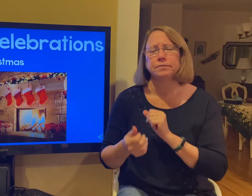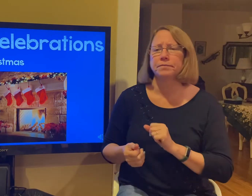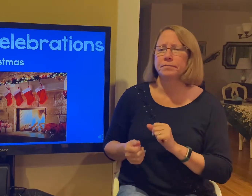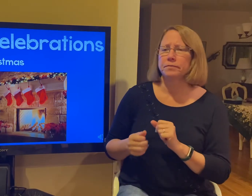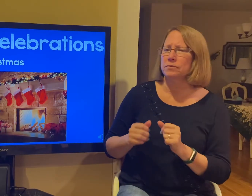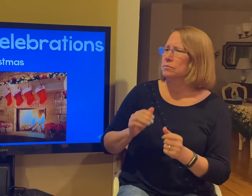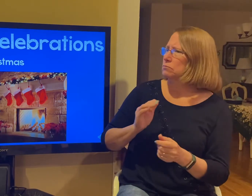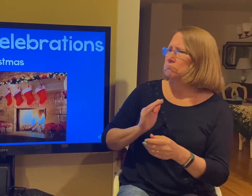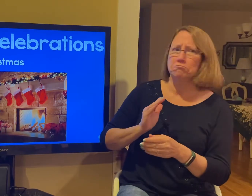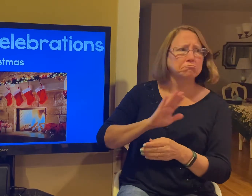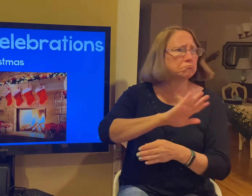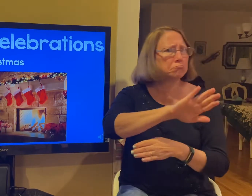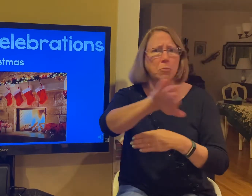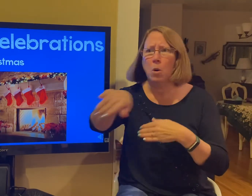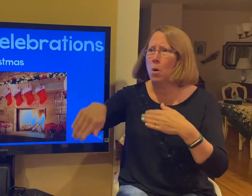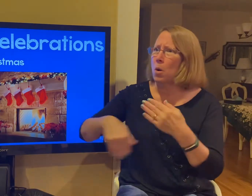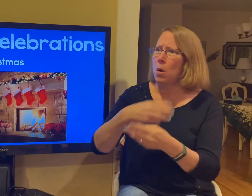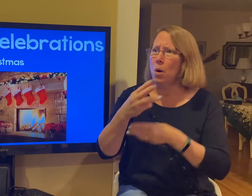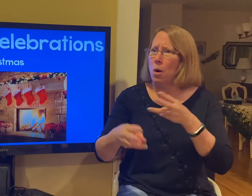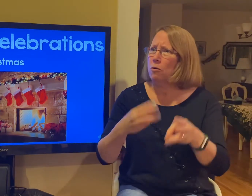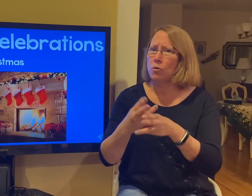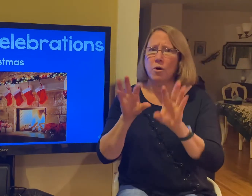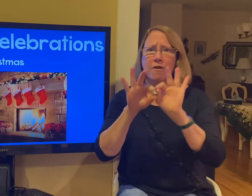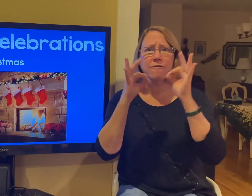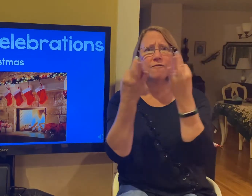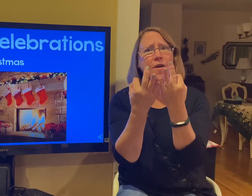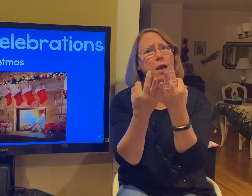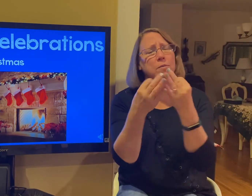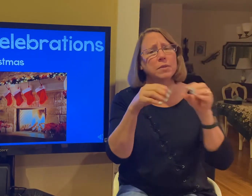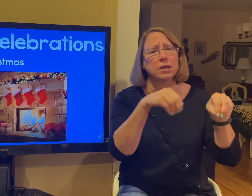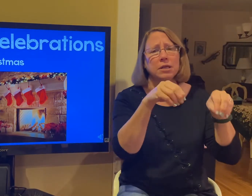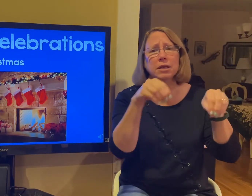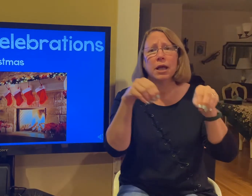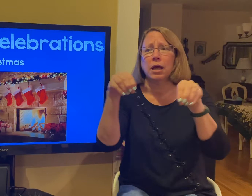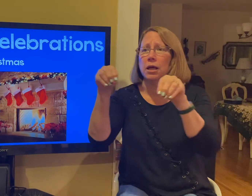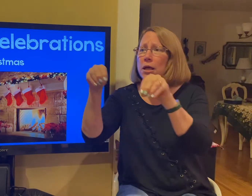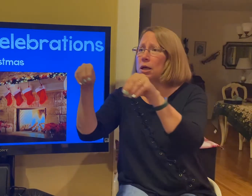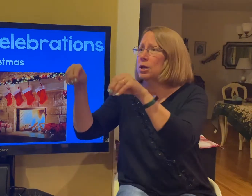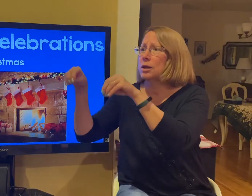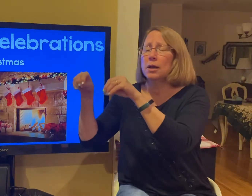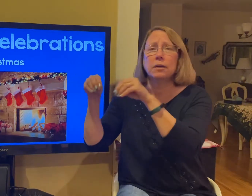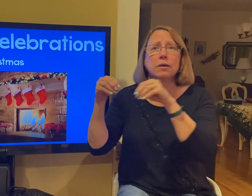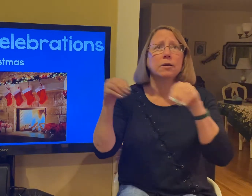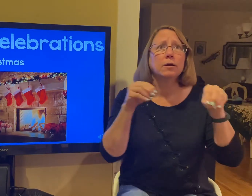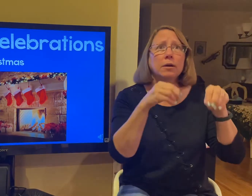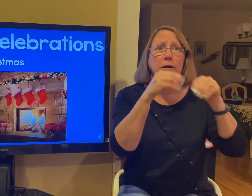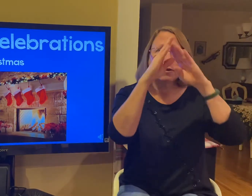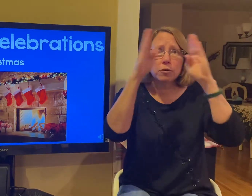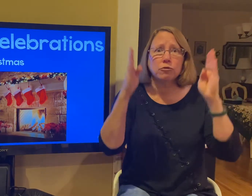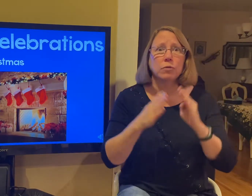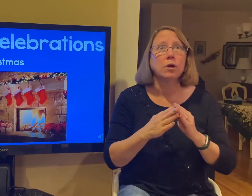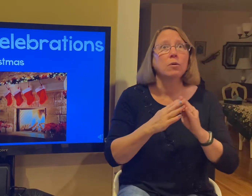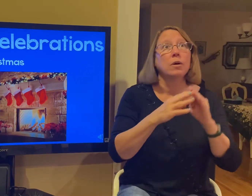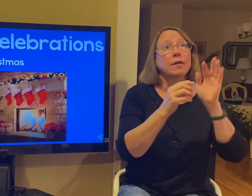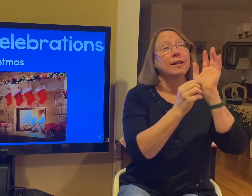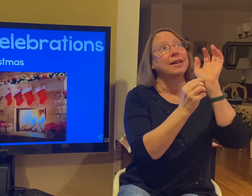world, family members help to decorate the tree and home with bright lights, wreaths,